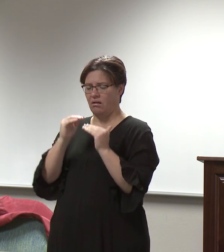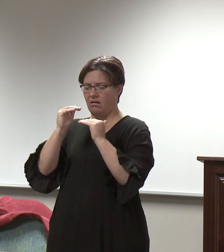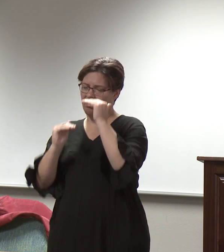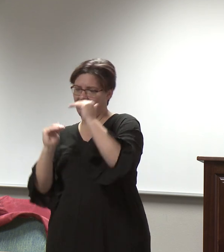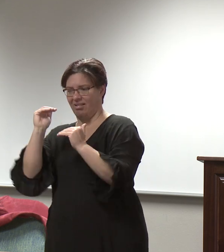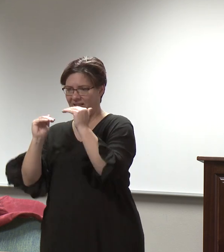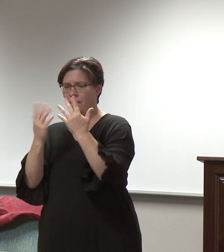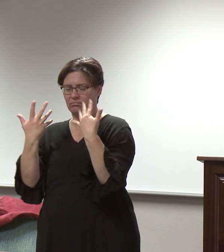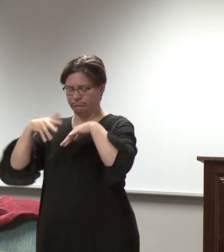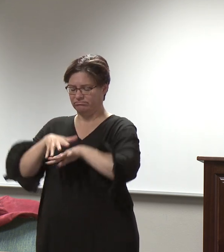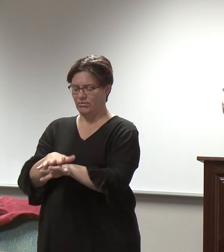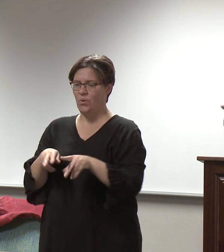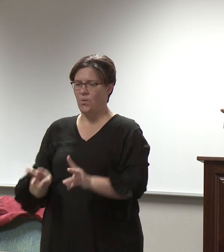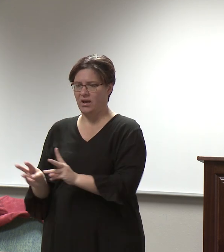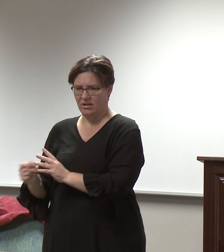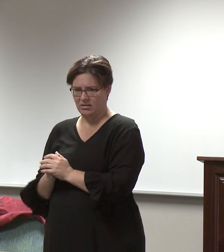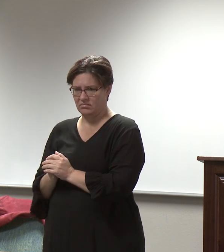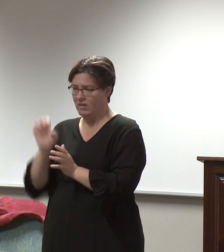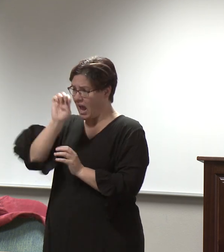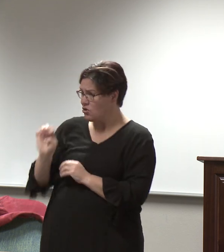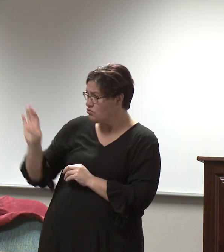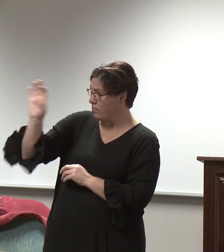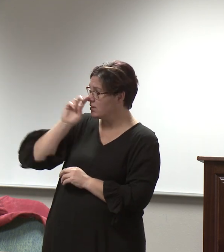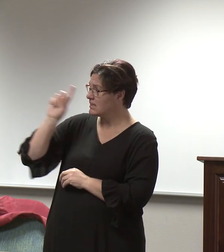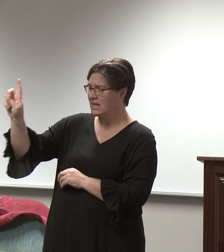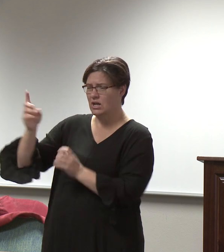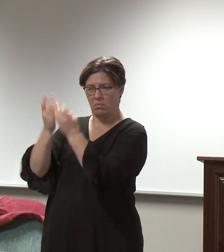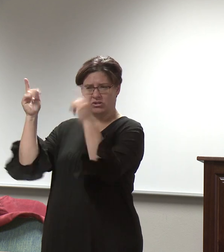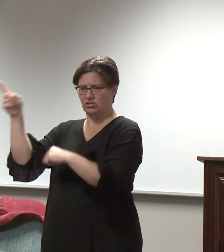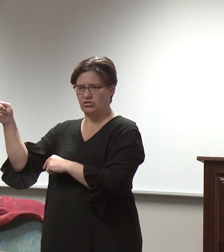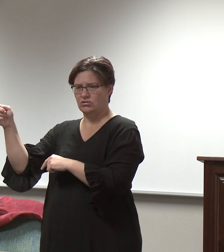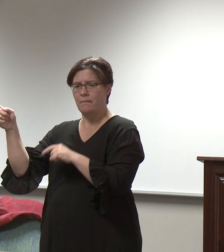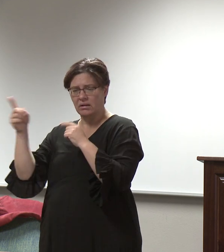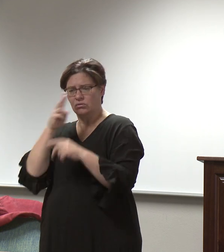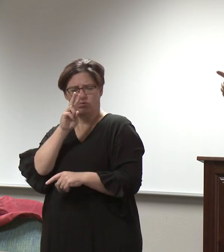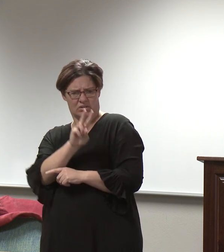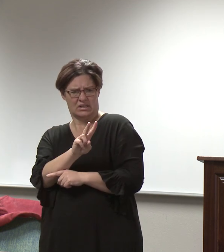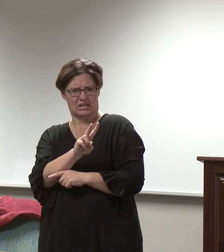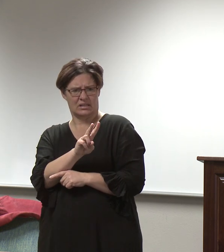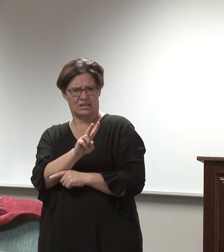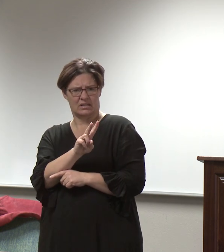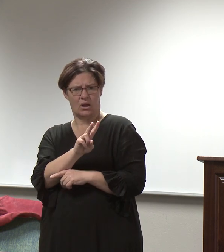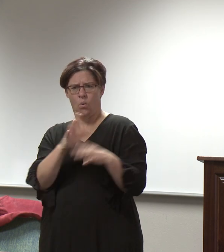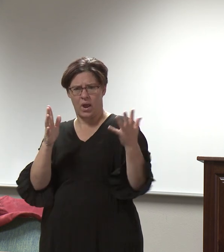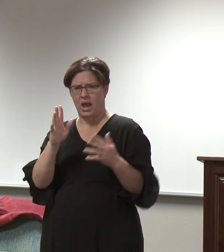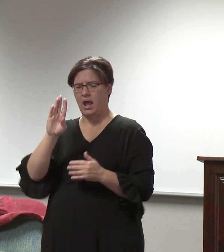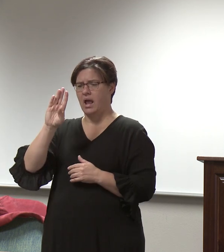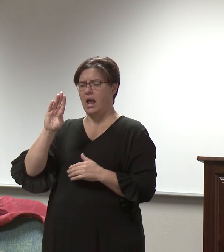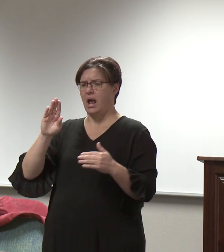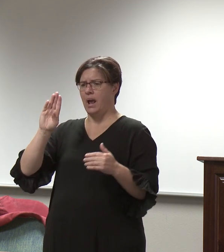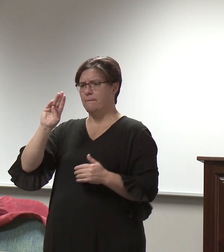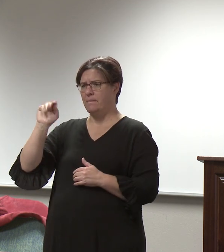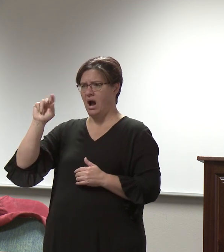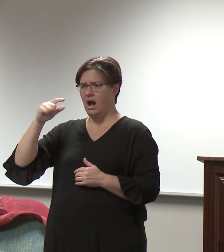but combined way. It's not in Europe that you see that so much, but you see that also. But you see that in Bangladesh. I come